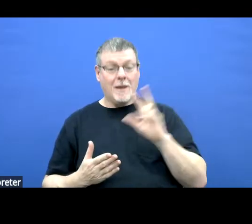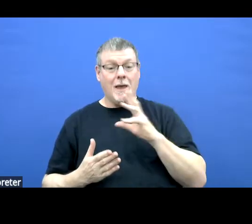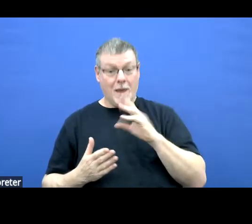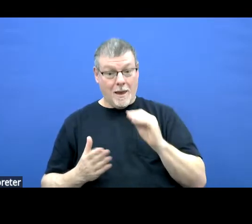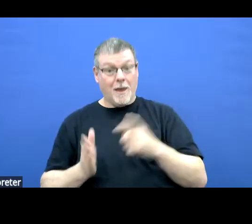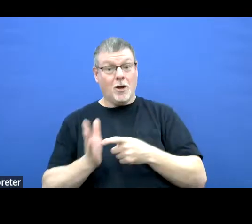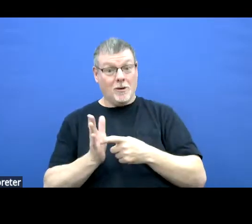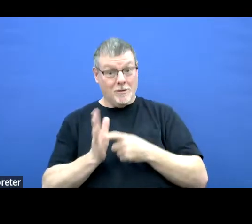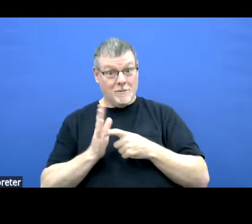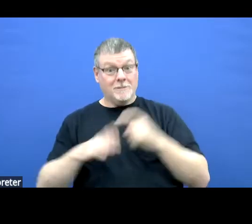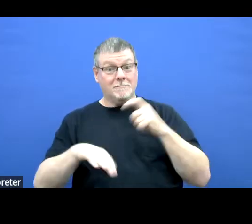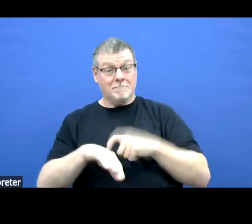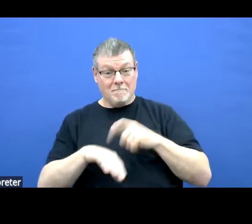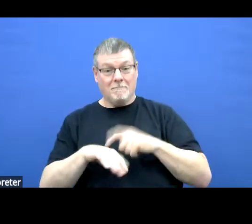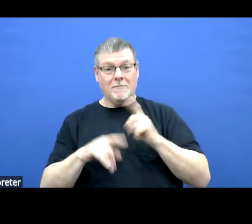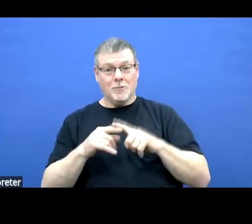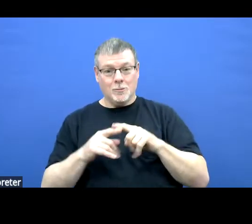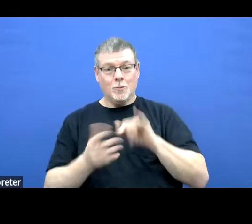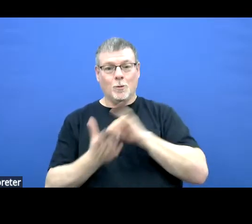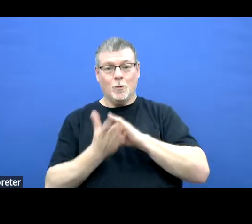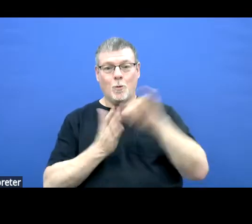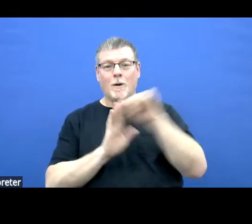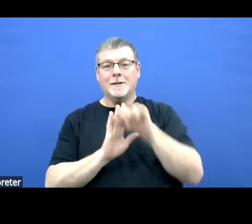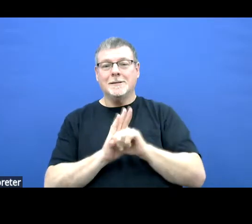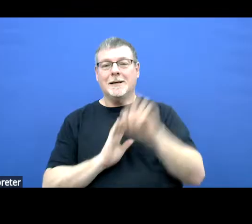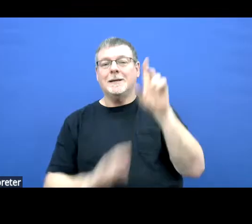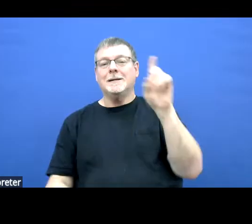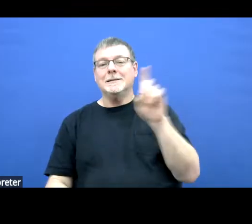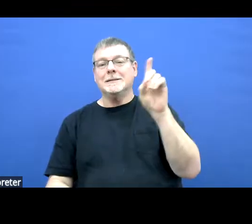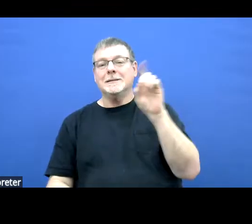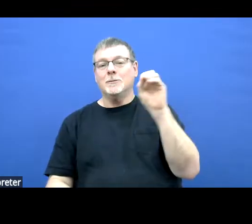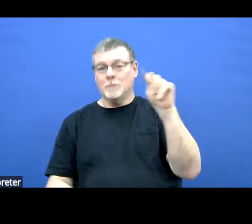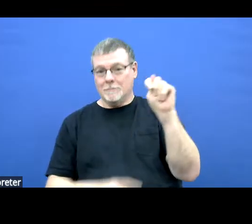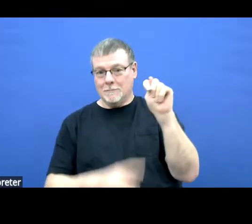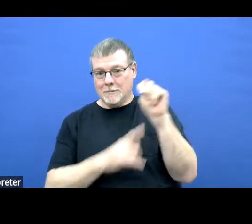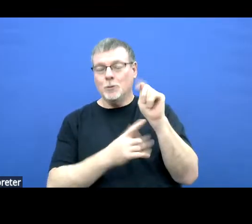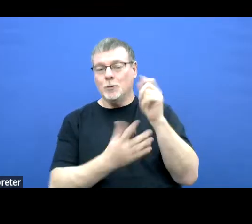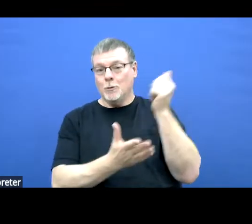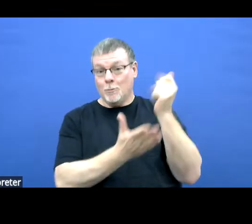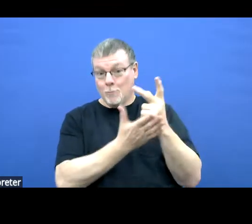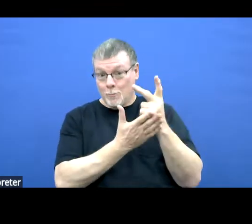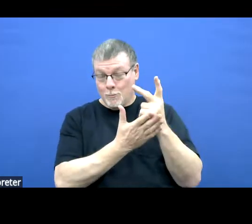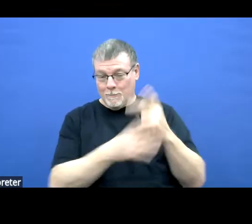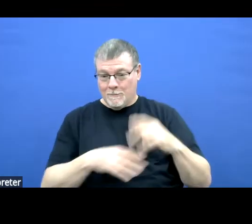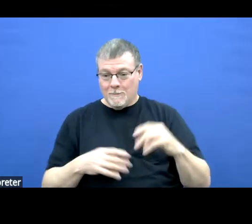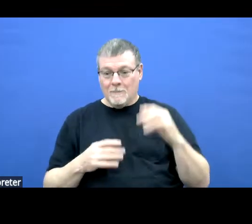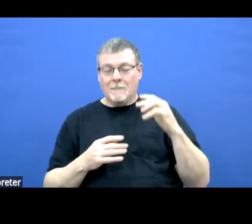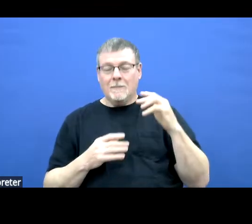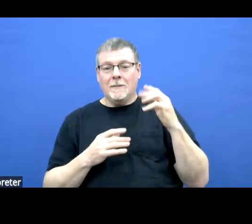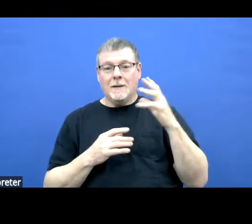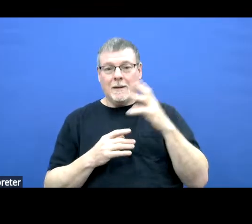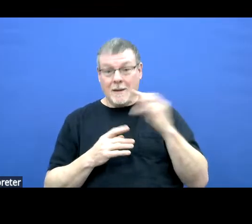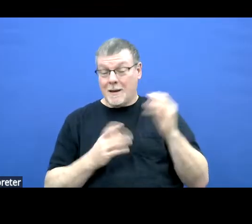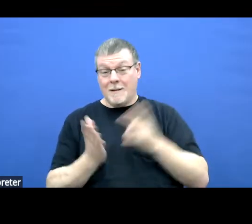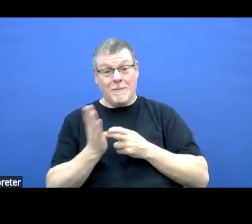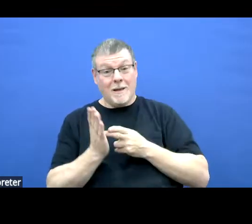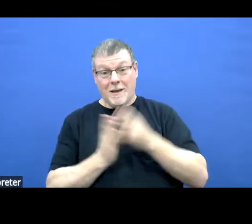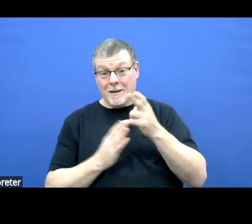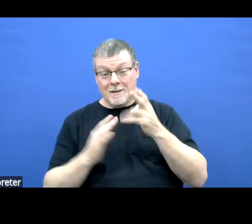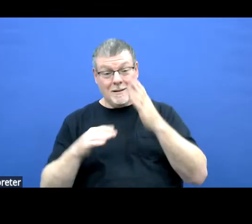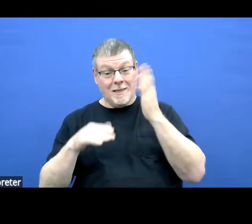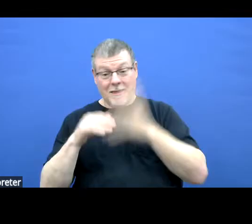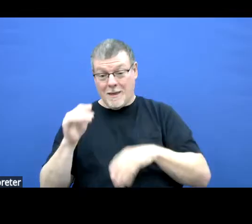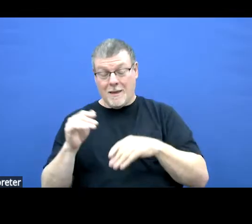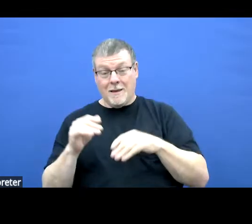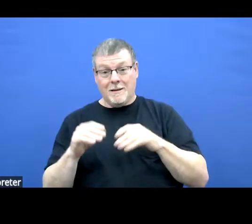that much time to get the New York State DOT to approve our plans. To be honest, near the end, we